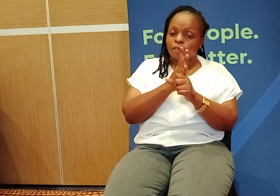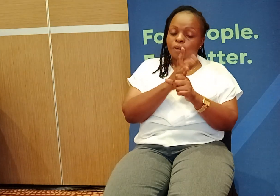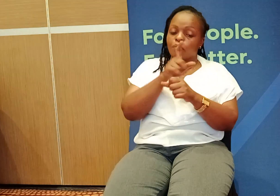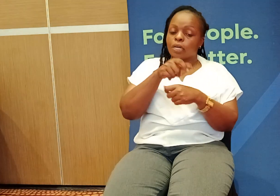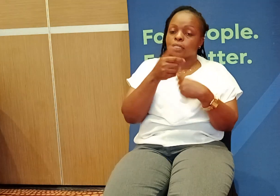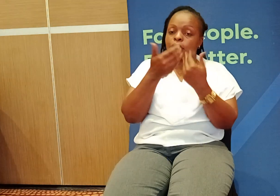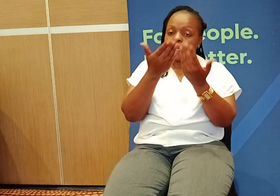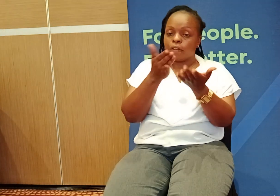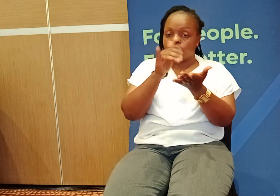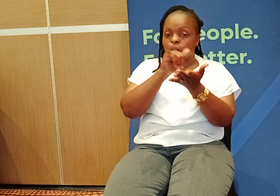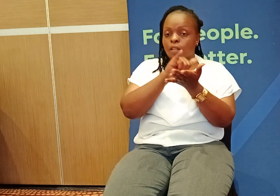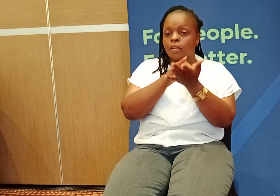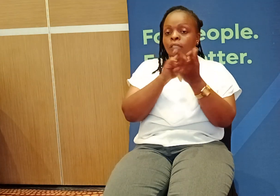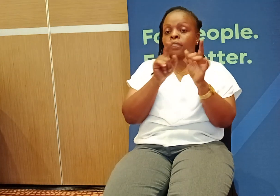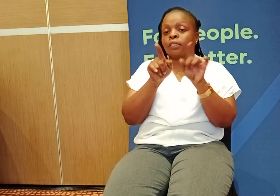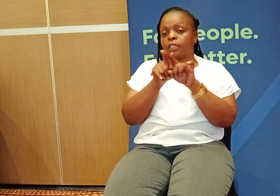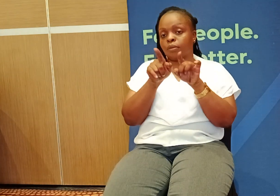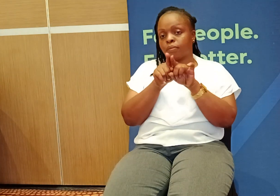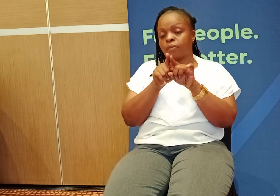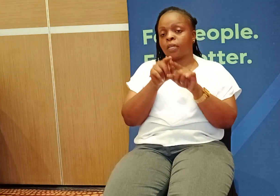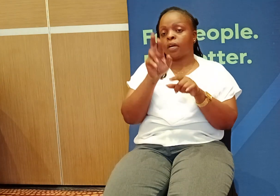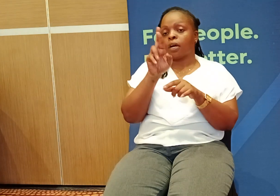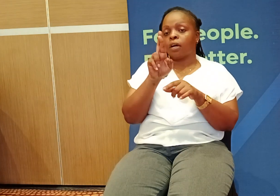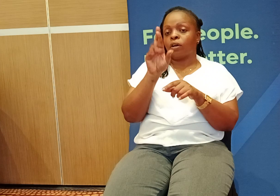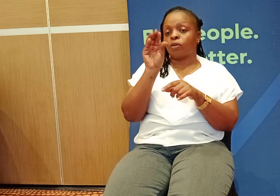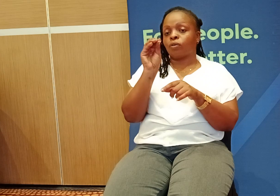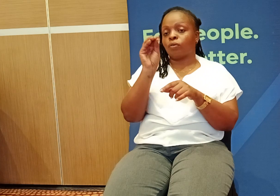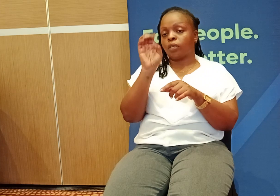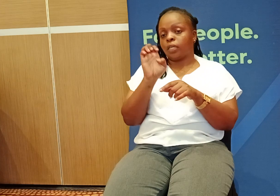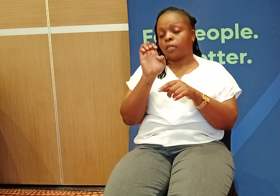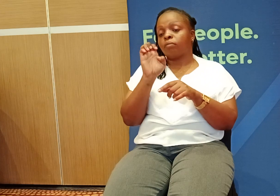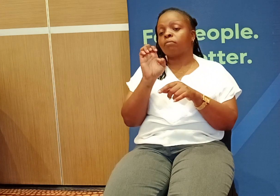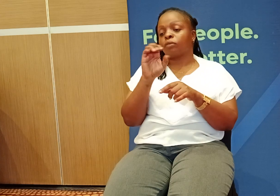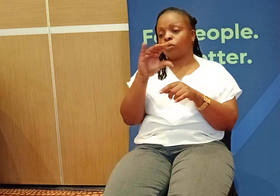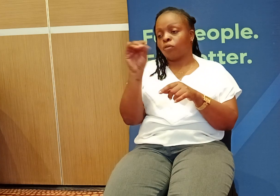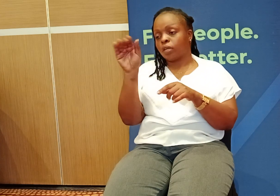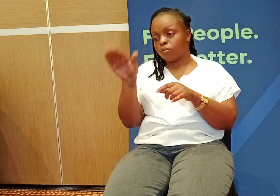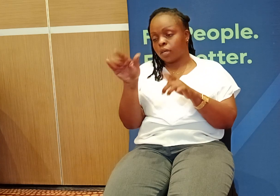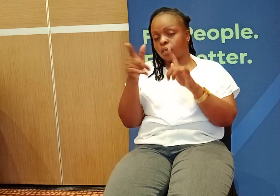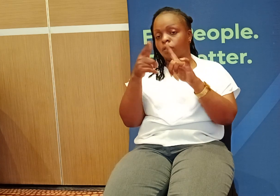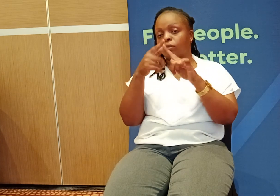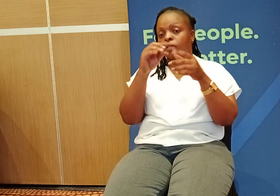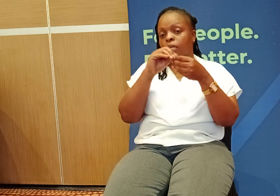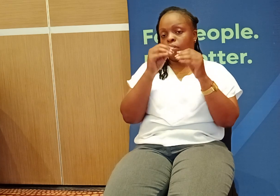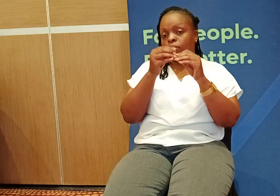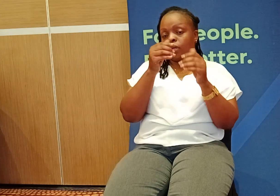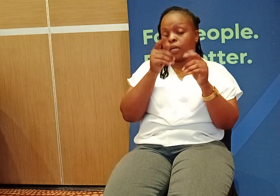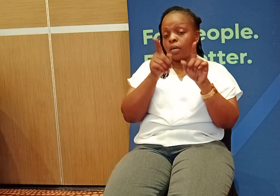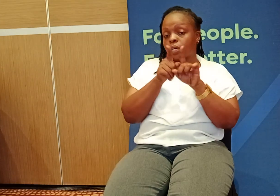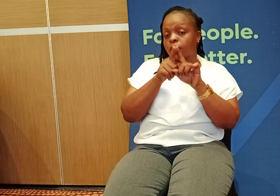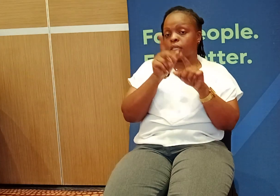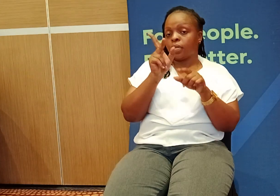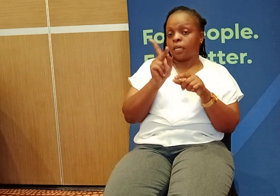that, and ROE getting back to the numbers that we as KCB are used to,